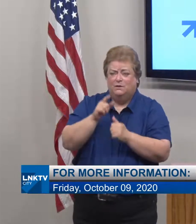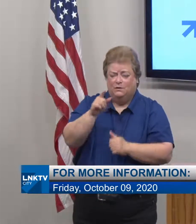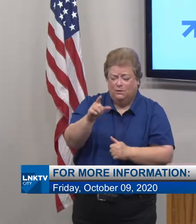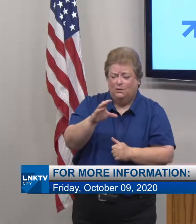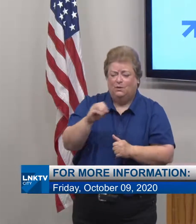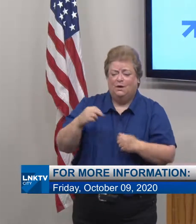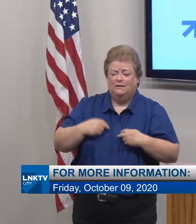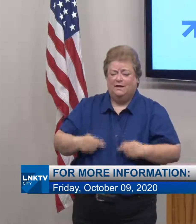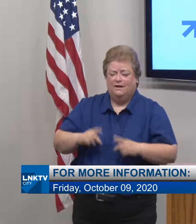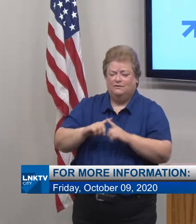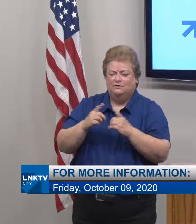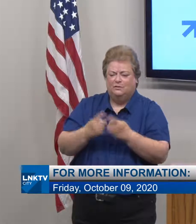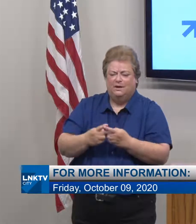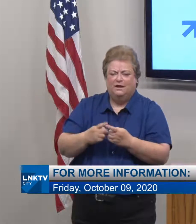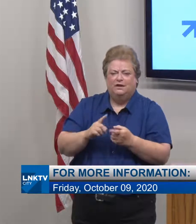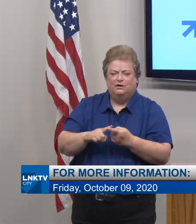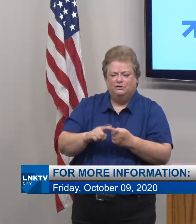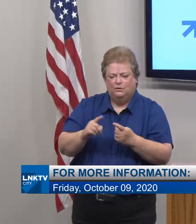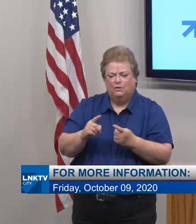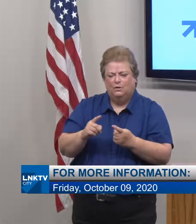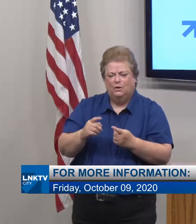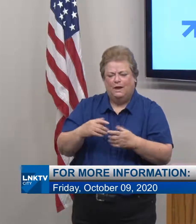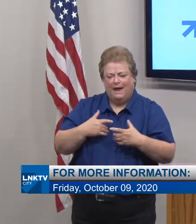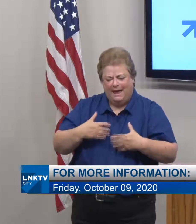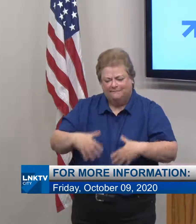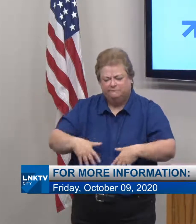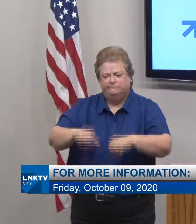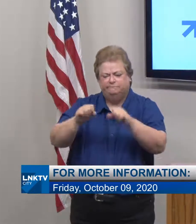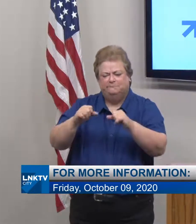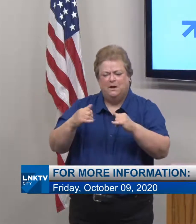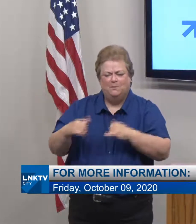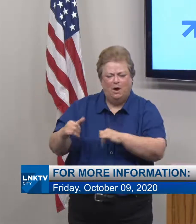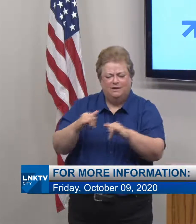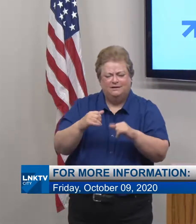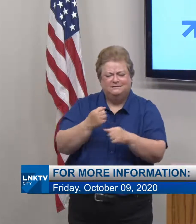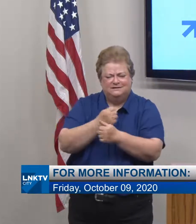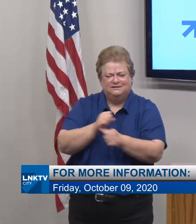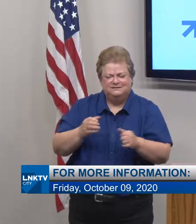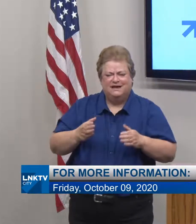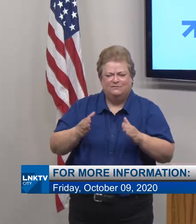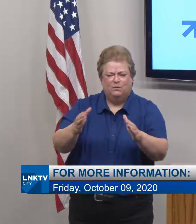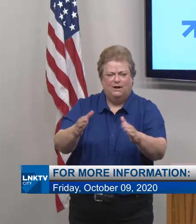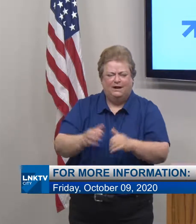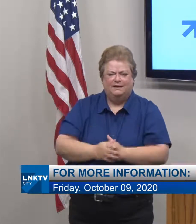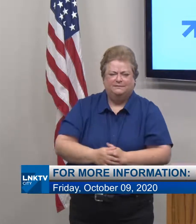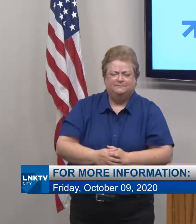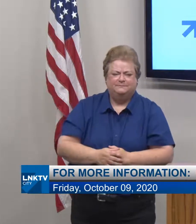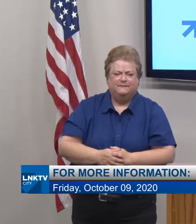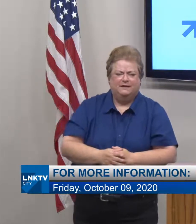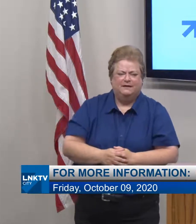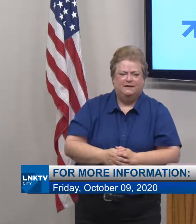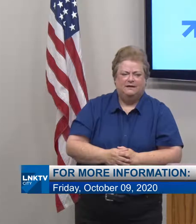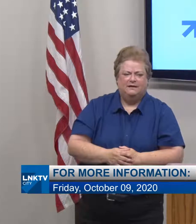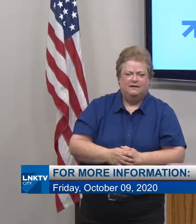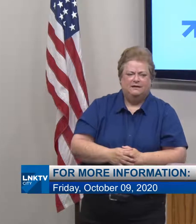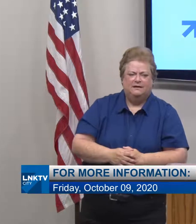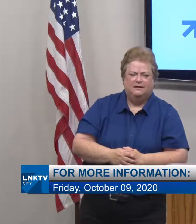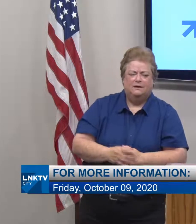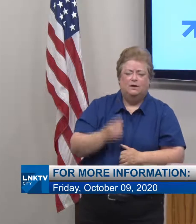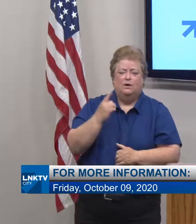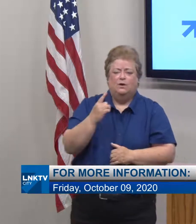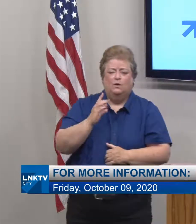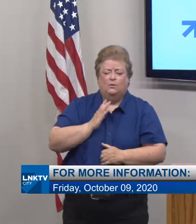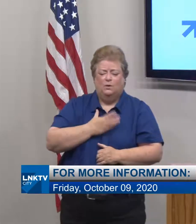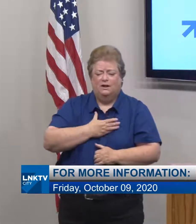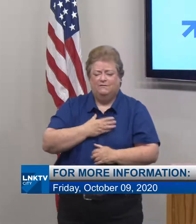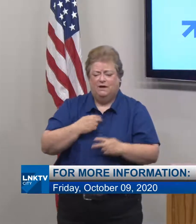Department to host the public safely. And we're so grateful to all the community organizations who are working with the health team to do that. One of our health